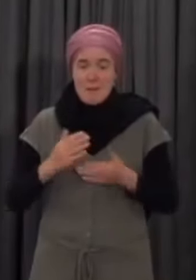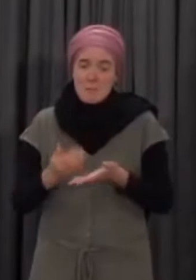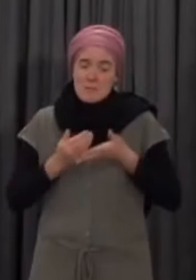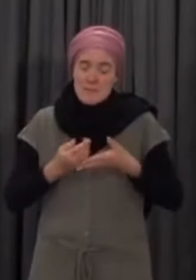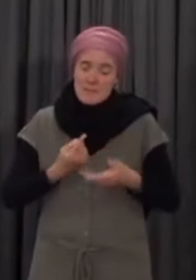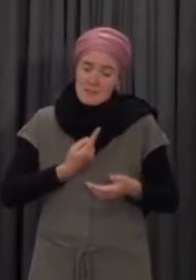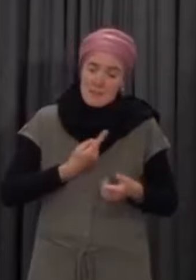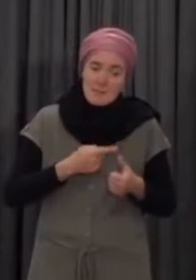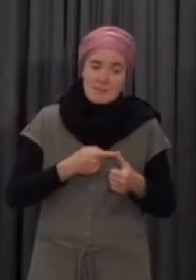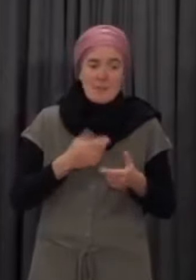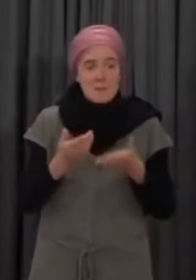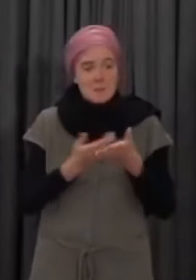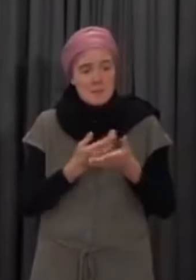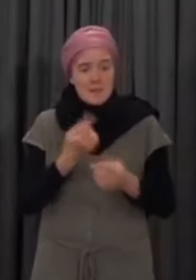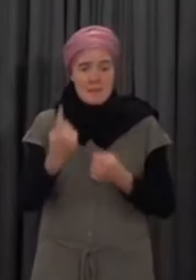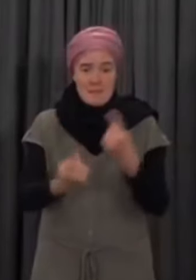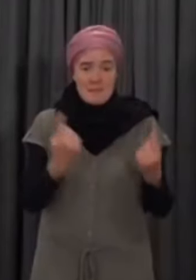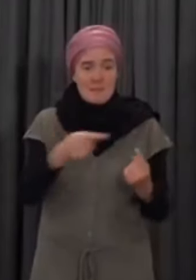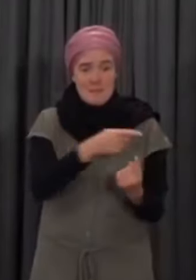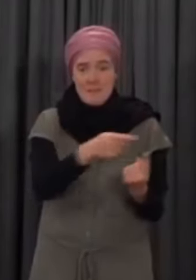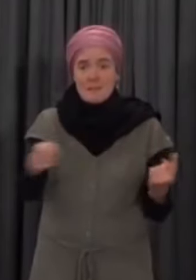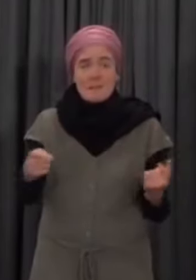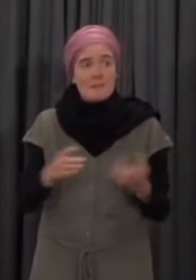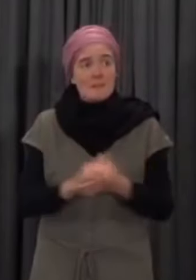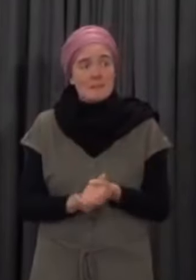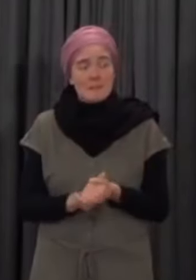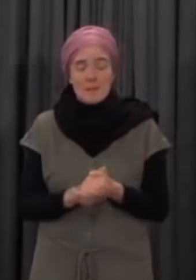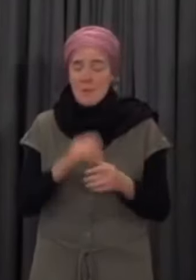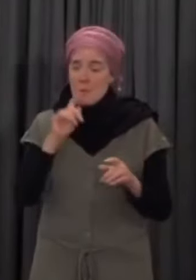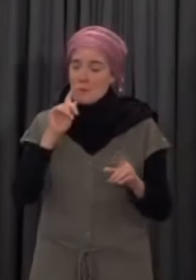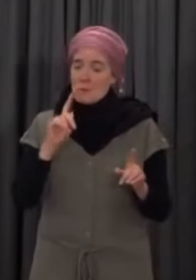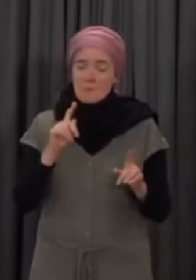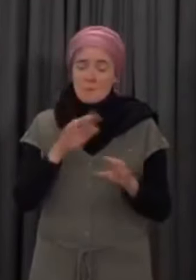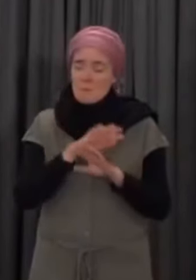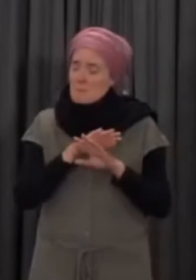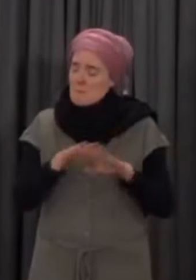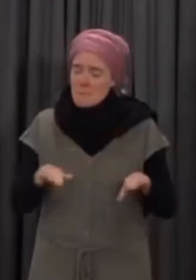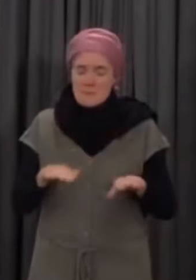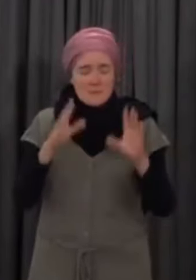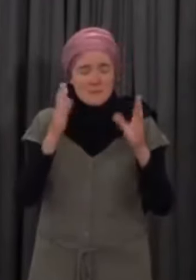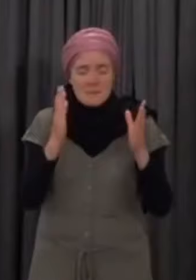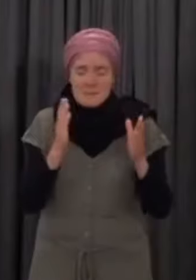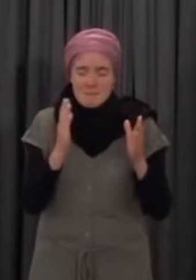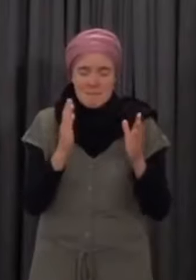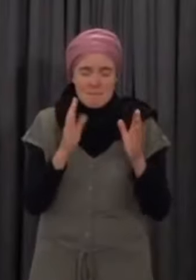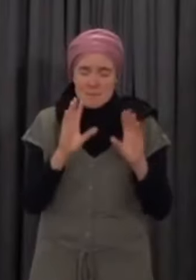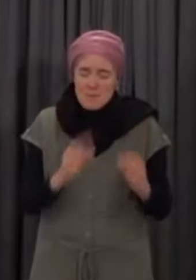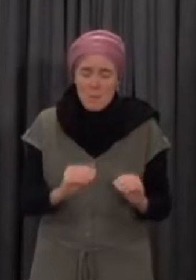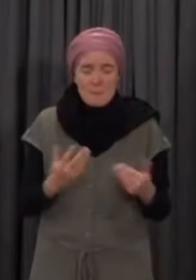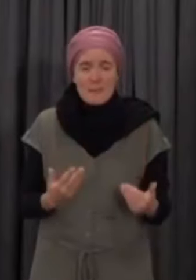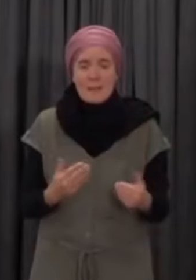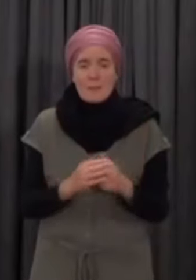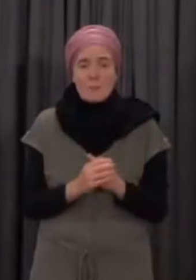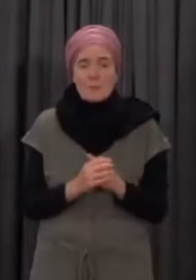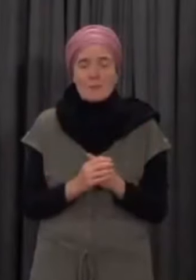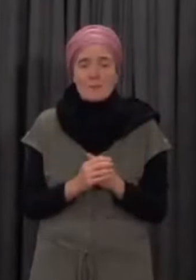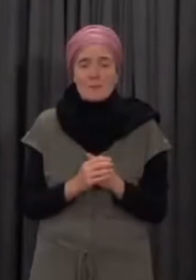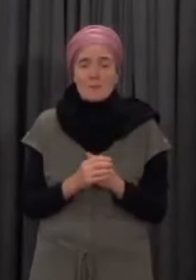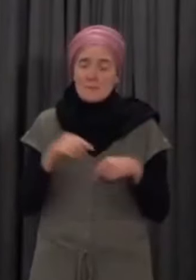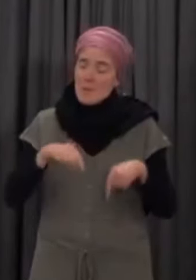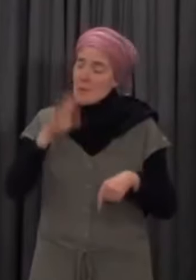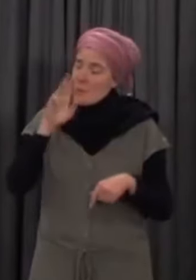ourselves and protect those other people. We mustn't give up on it. Now we're doing the right thing in Wales, and